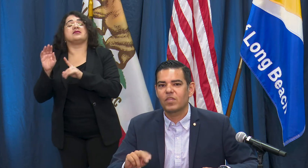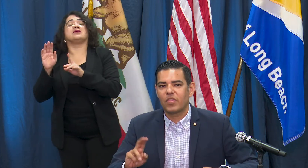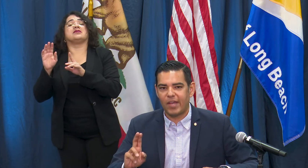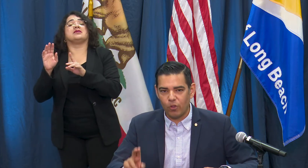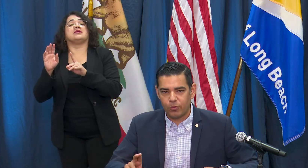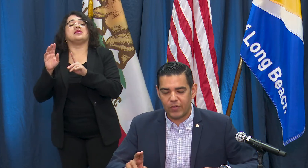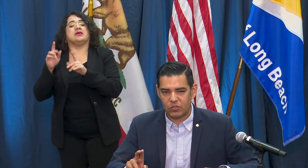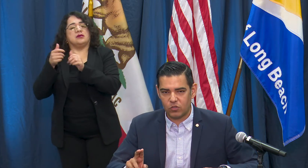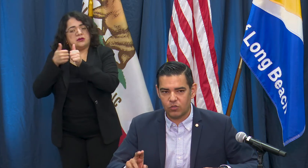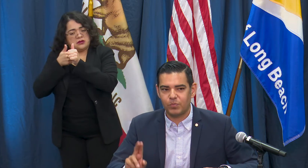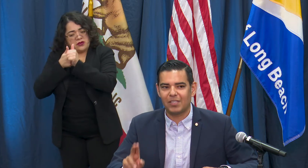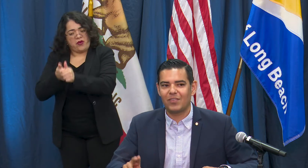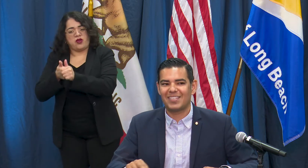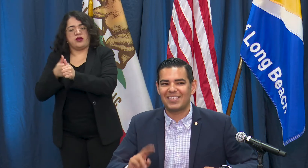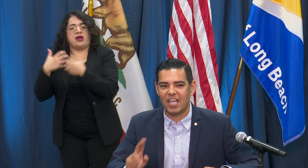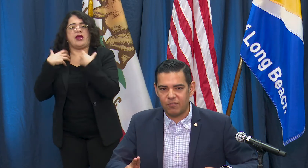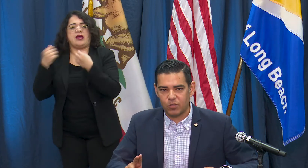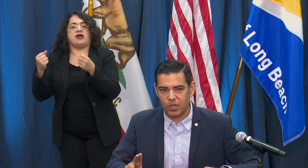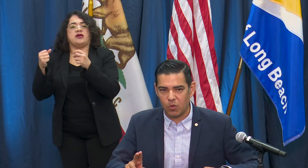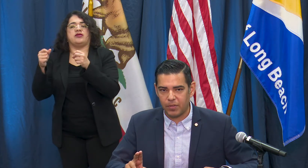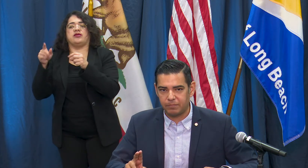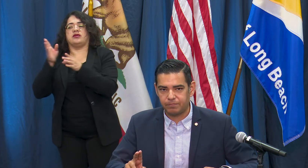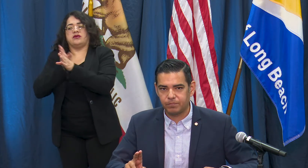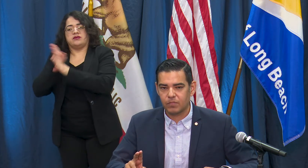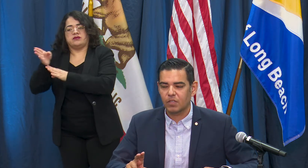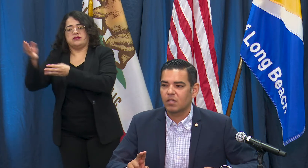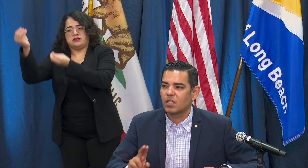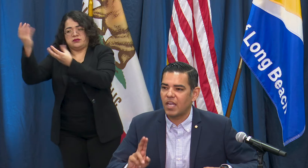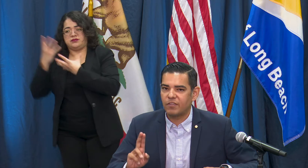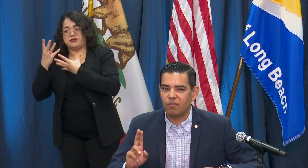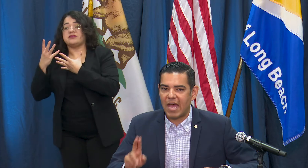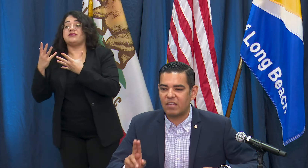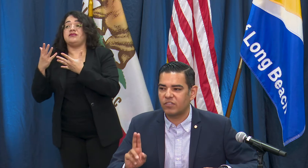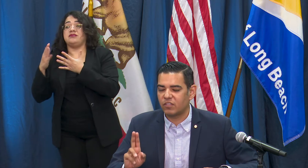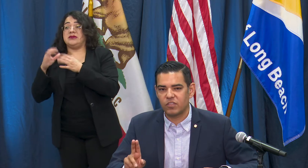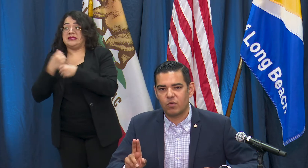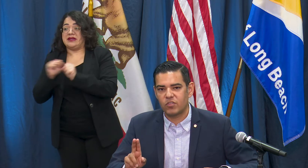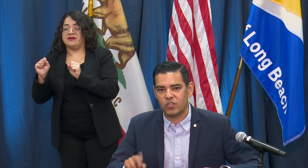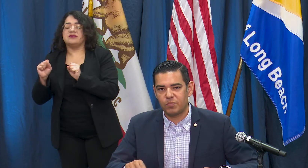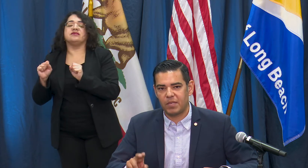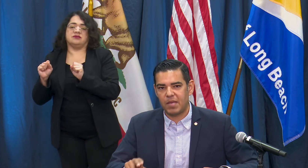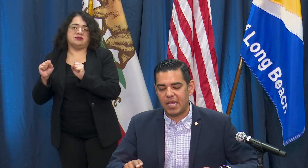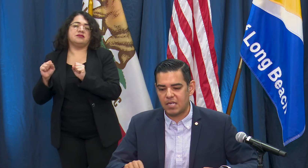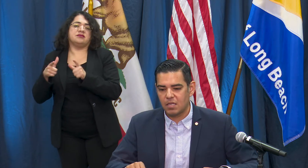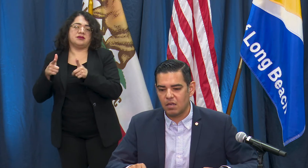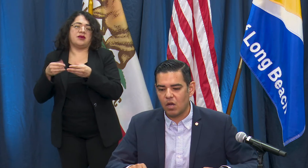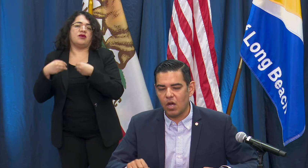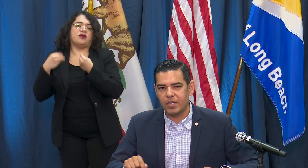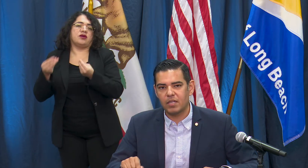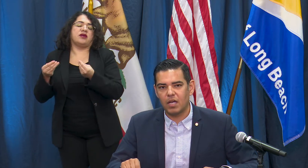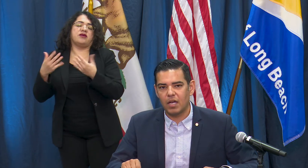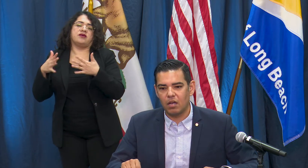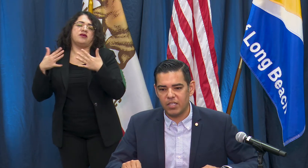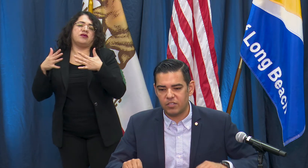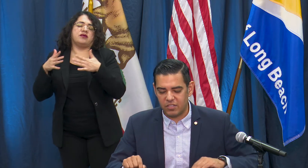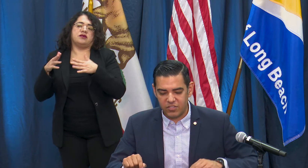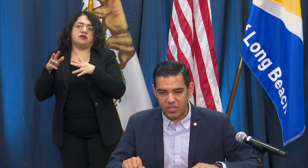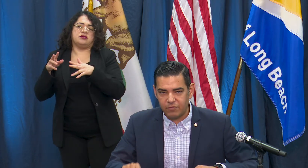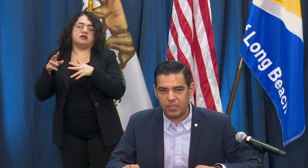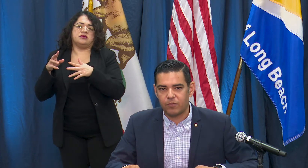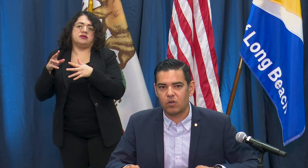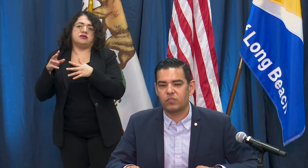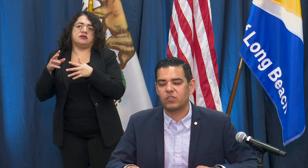when the health professionals believe it is safe to reopen. And so that is the consideration that's being made on